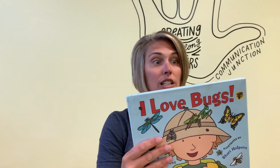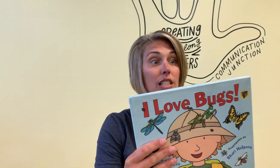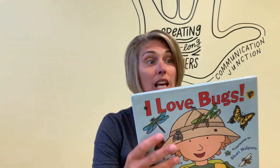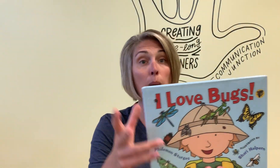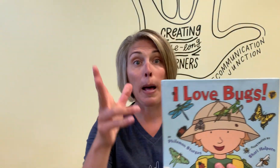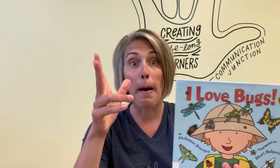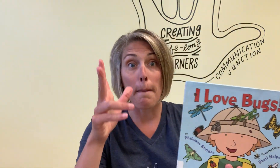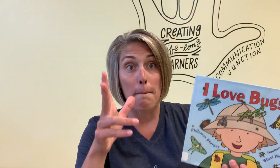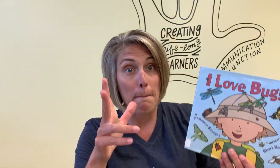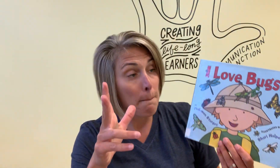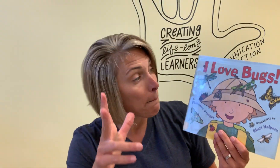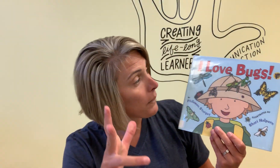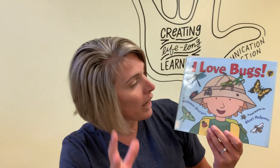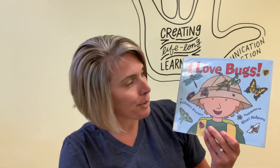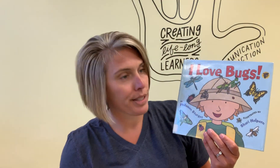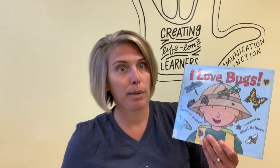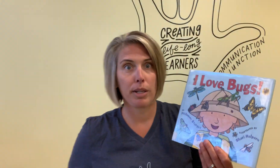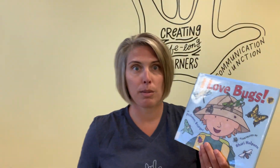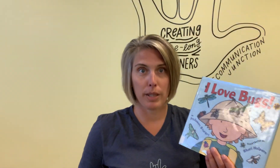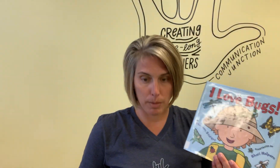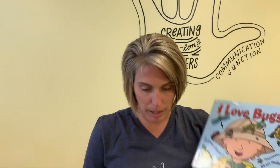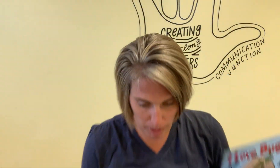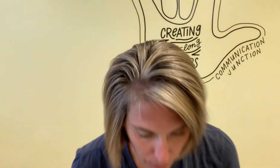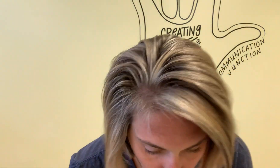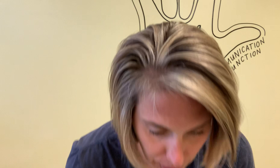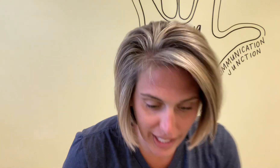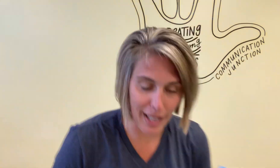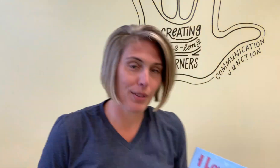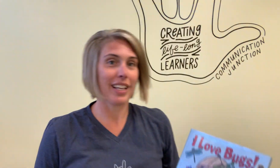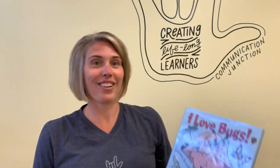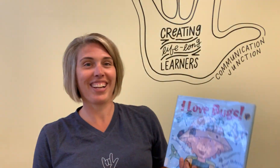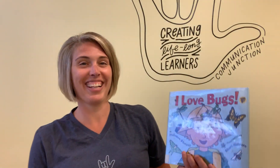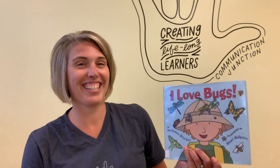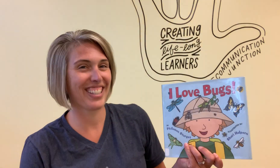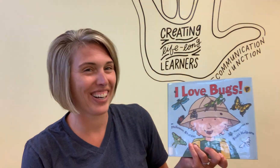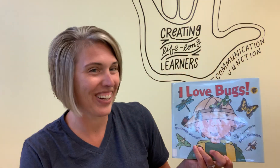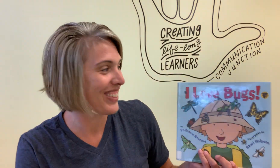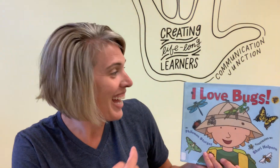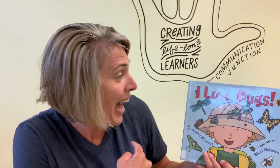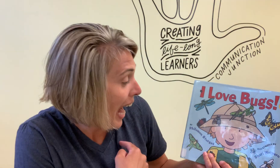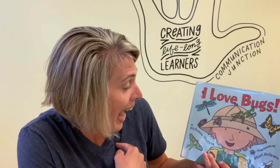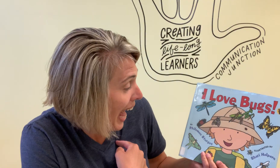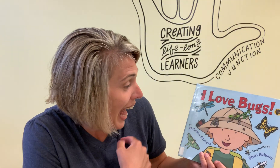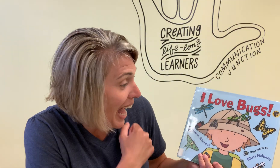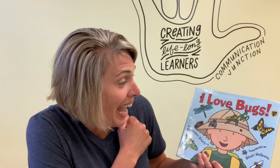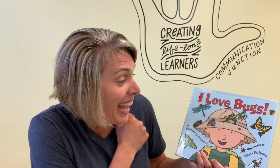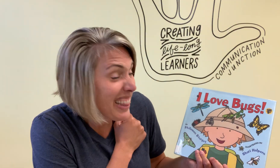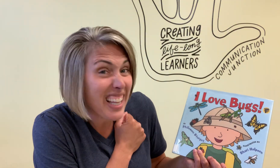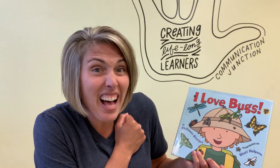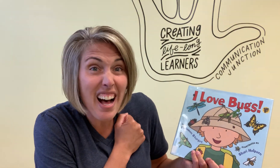called, I was gonna say Buzz Buzz Baby, but we're reading that one later. It's called I